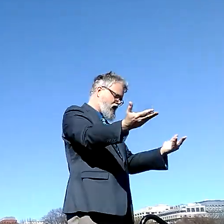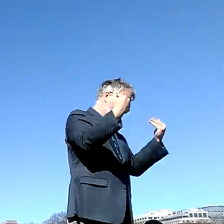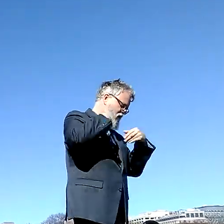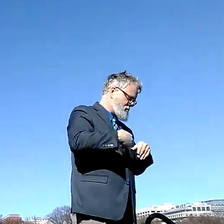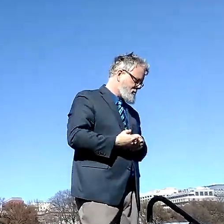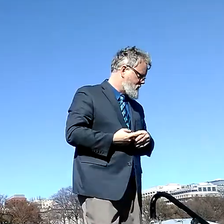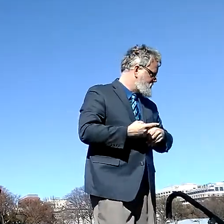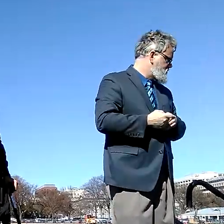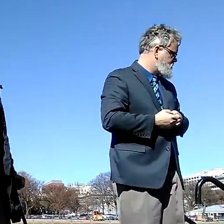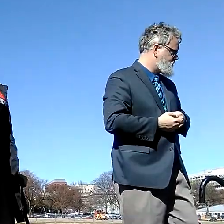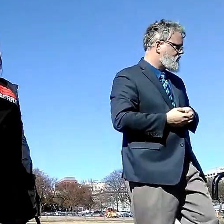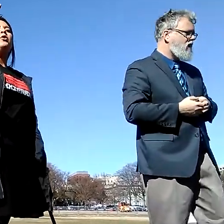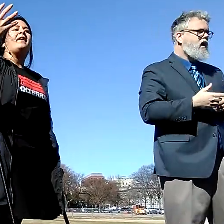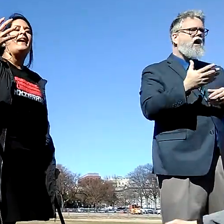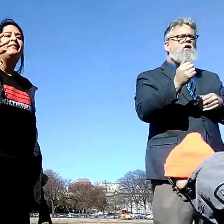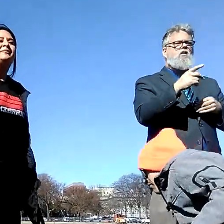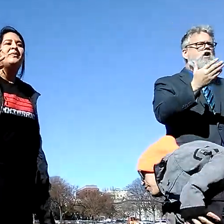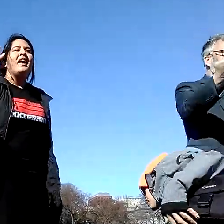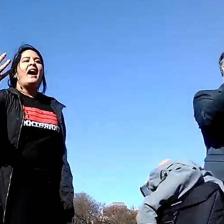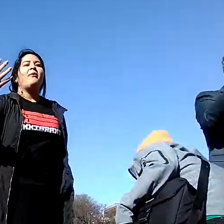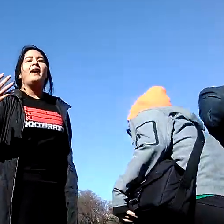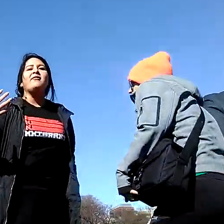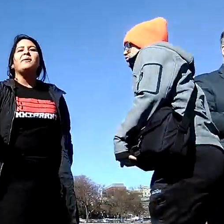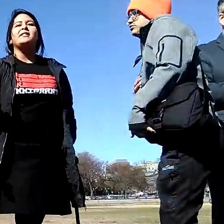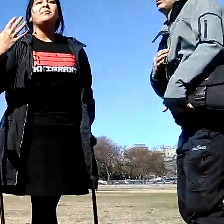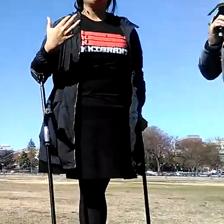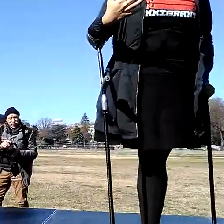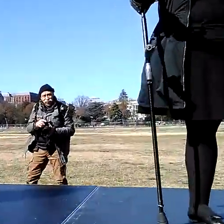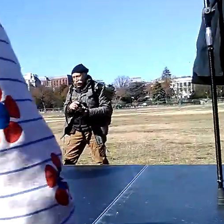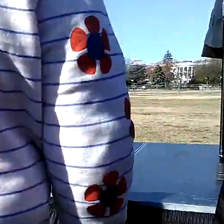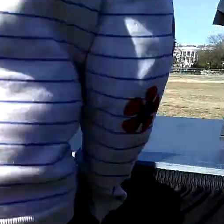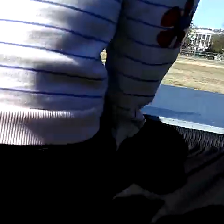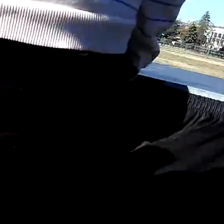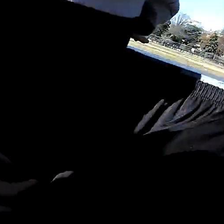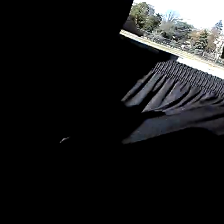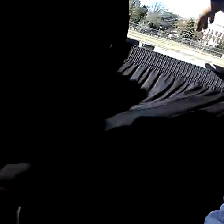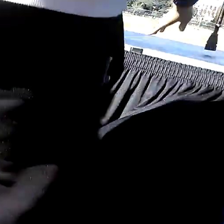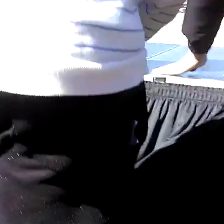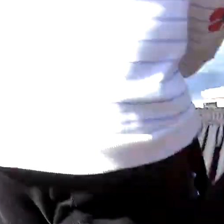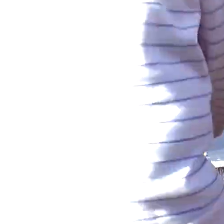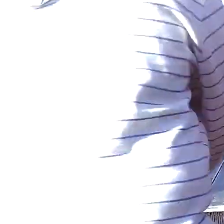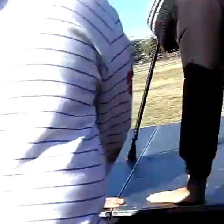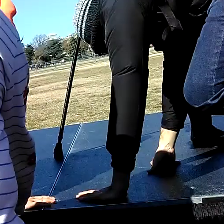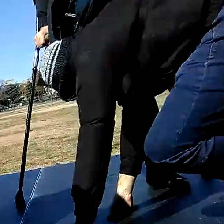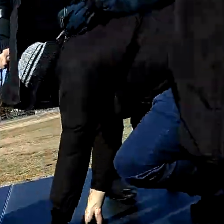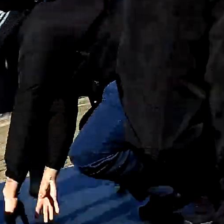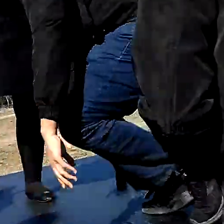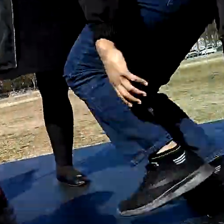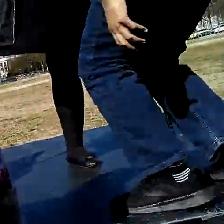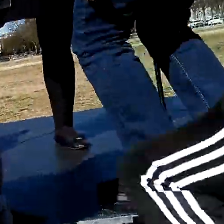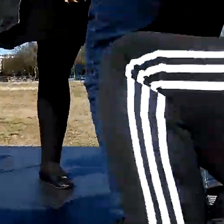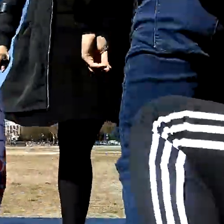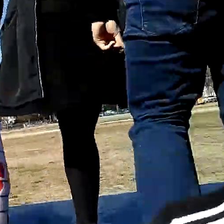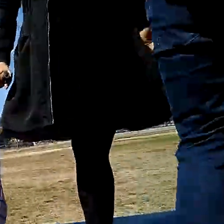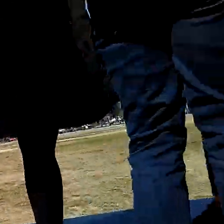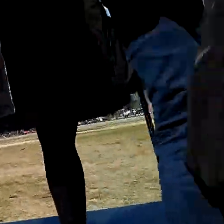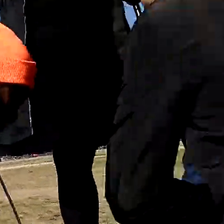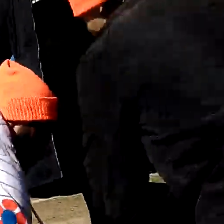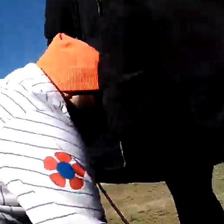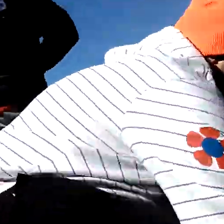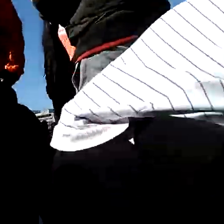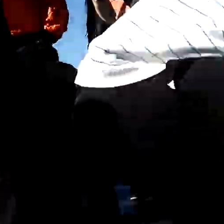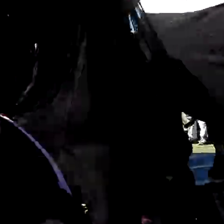up here for a second, and then I want everyone to move in. I want everyone to move in. All right? All right, but we cannot fall.